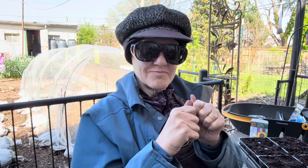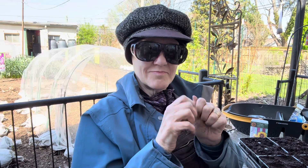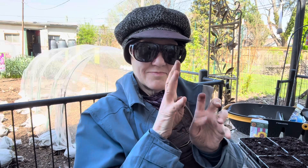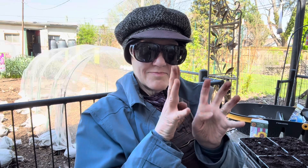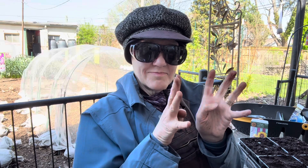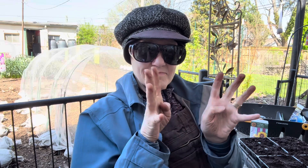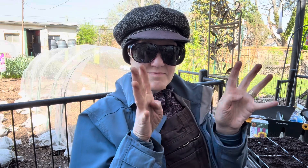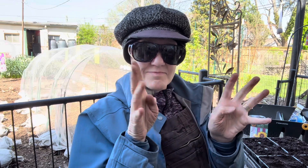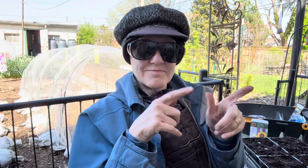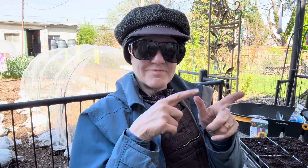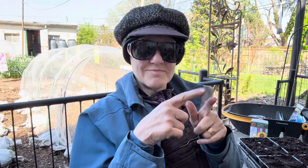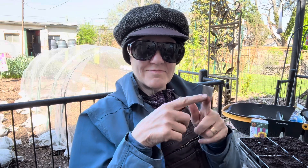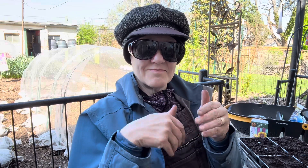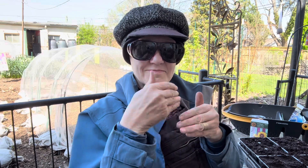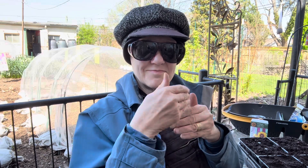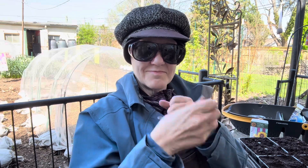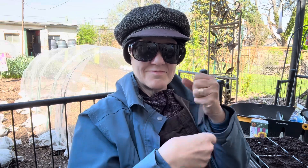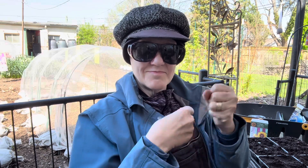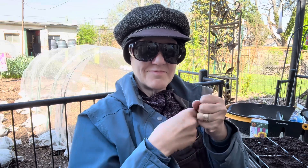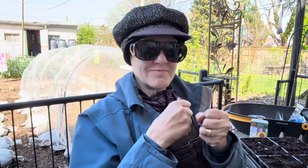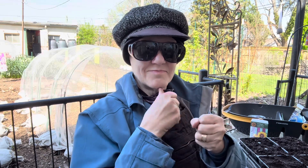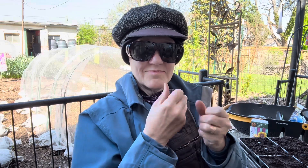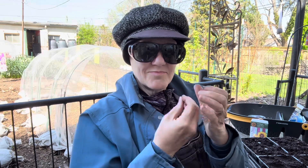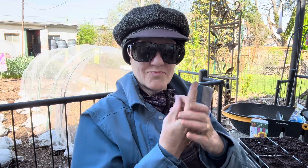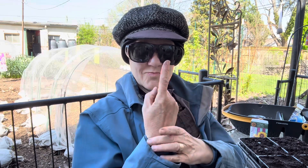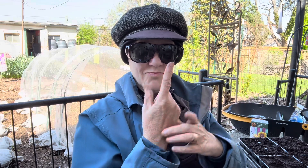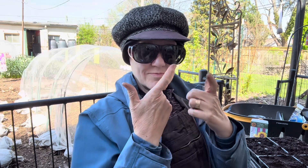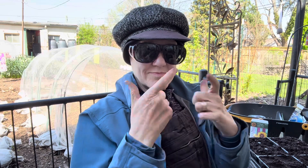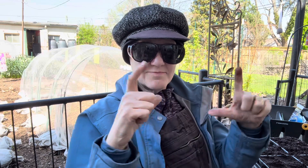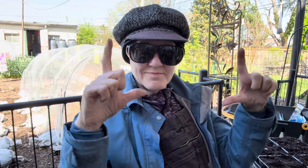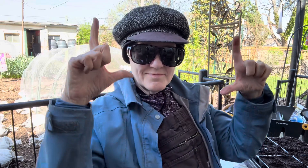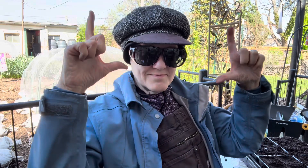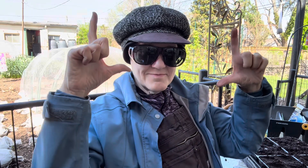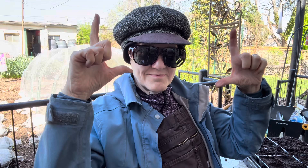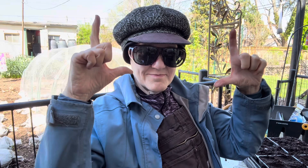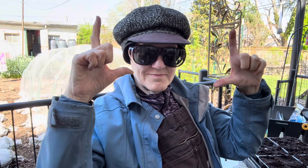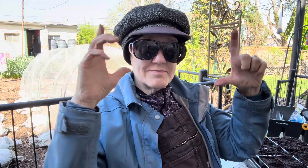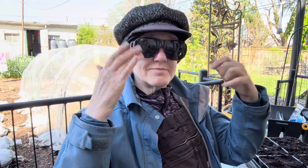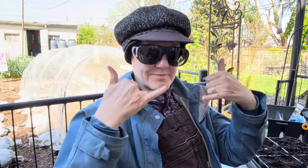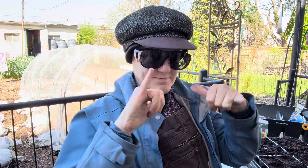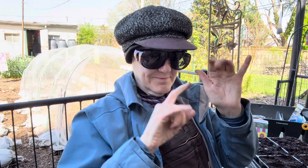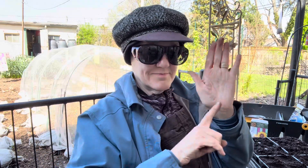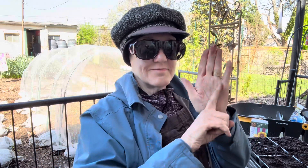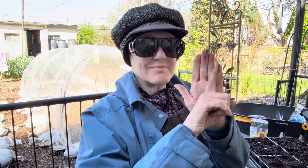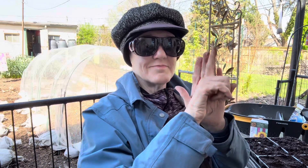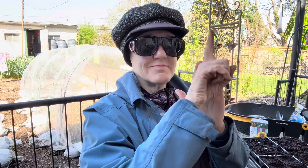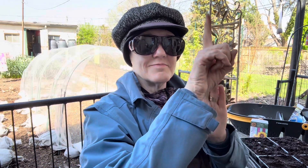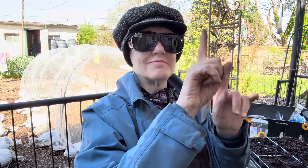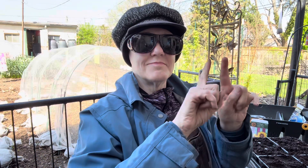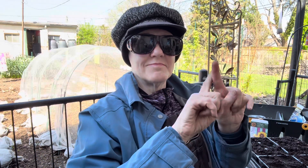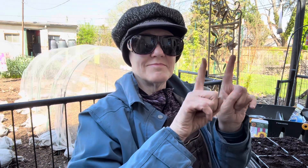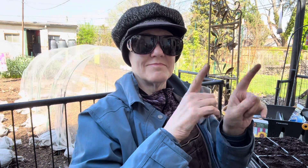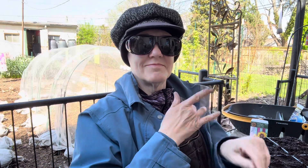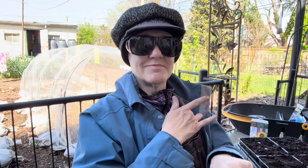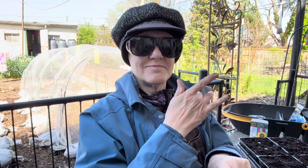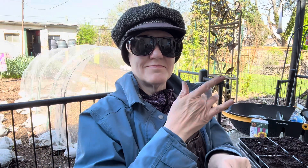they do cross with my multi-branching variety. And then the next year when I grow them, they don't make one big head. They'll still